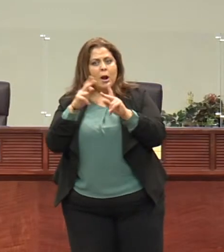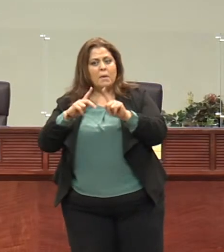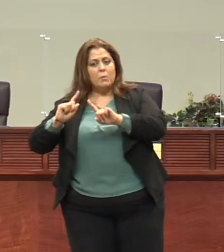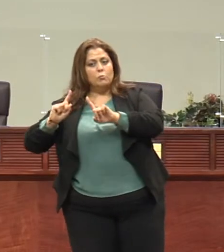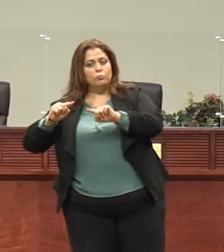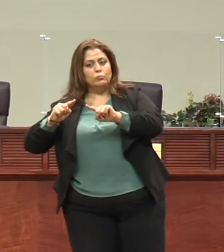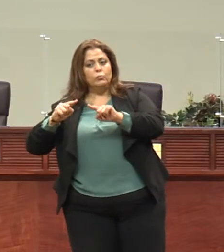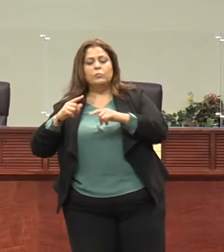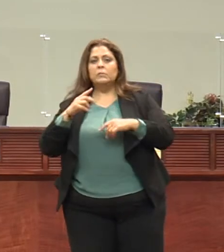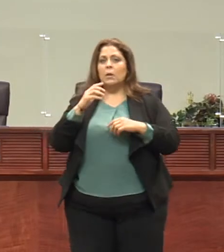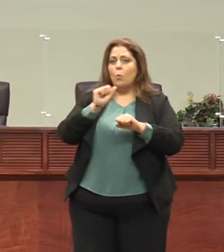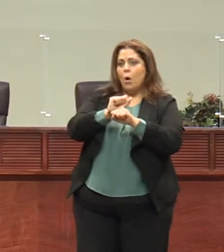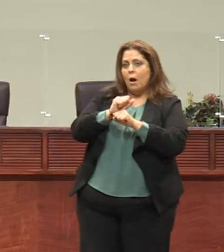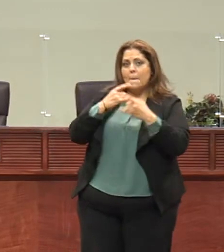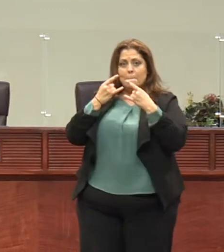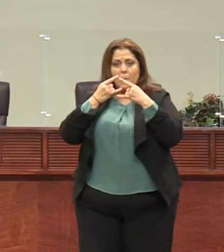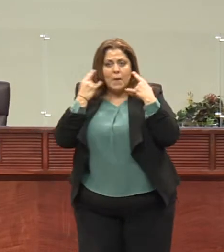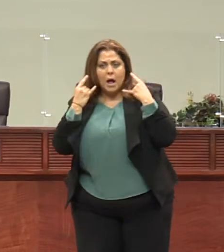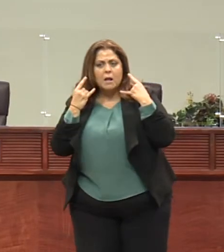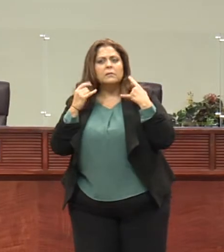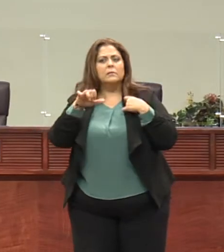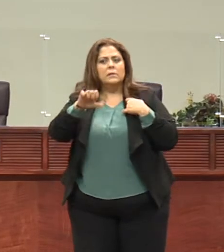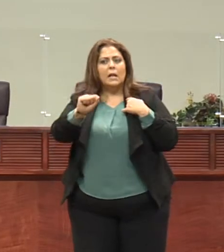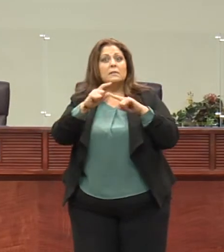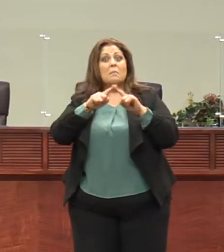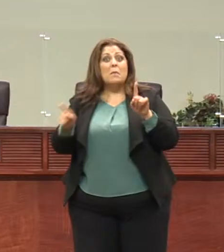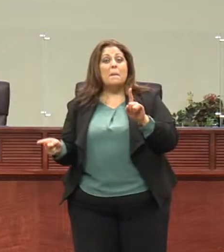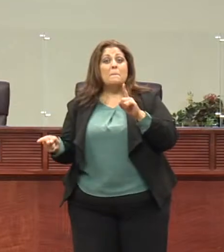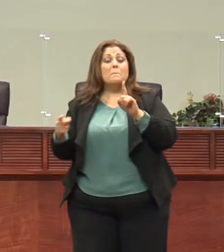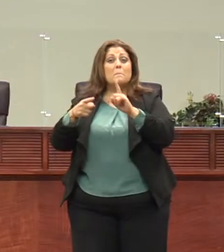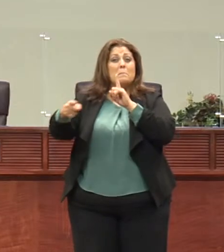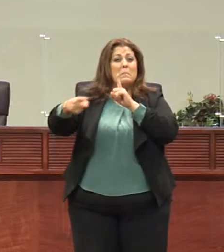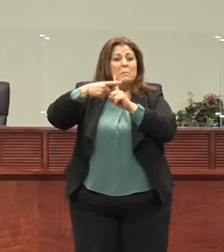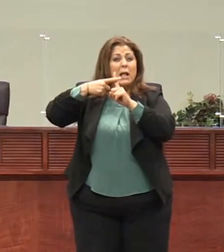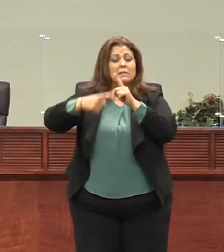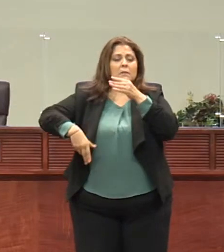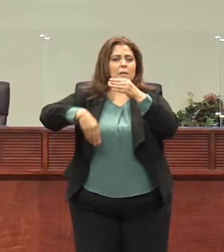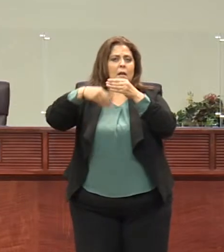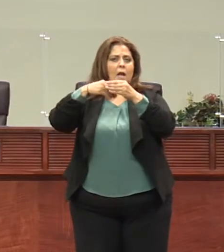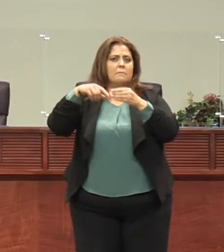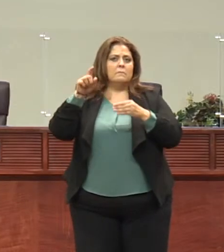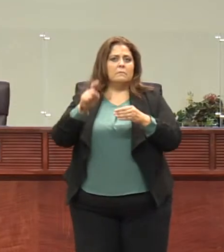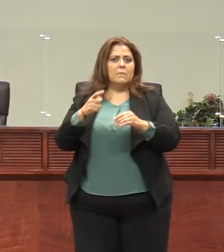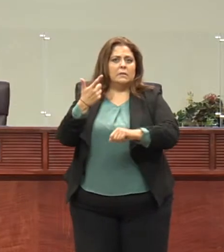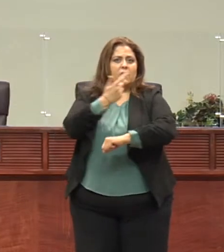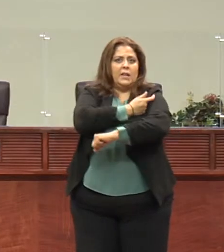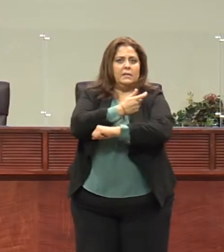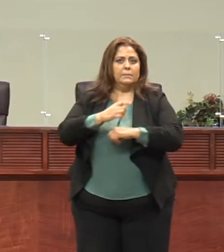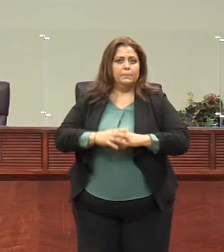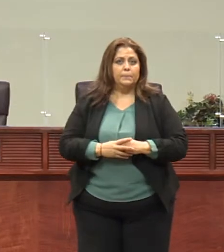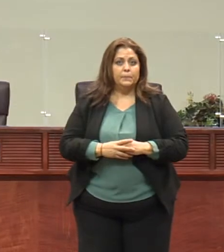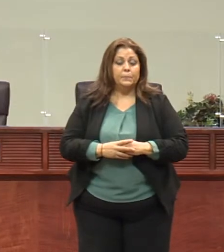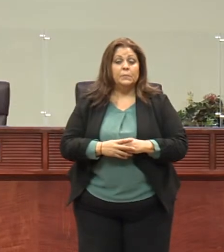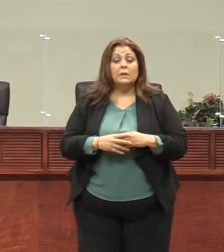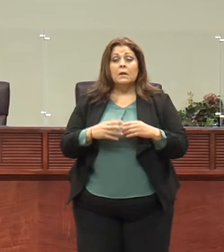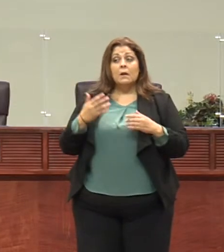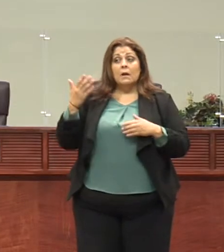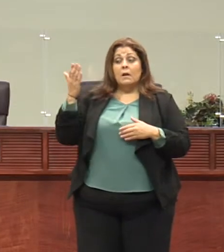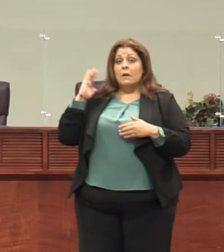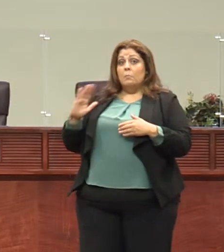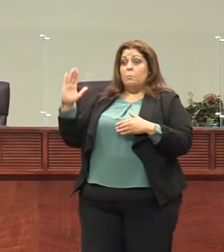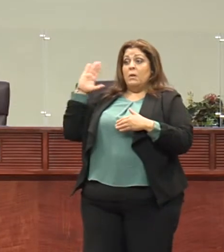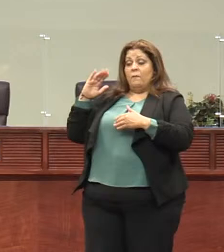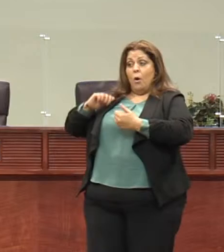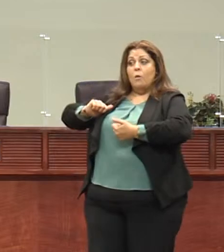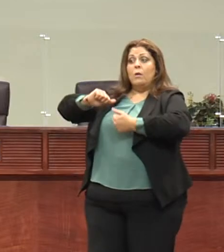wear masks, but to also get their shots. We have faced this situation before, and together we can overcome